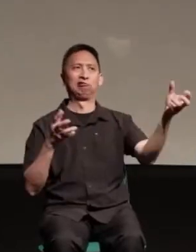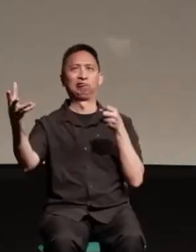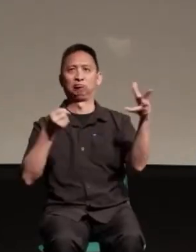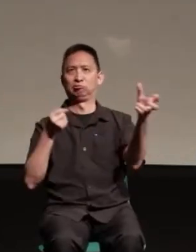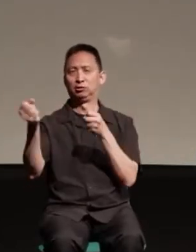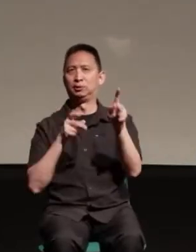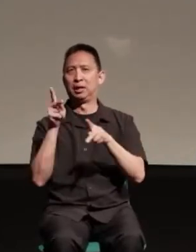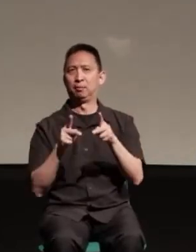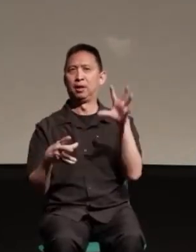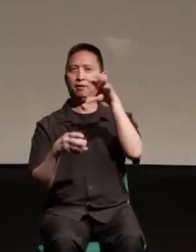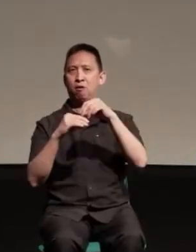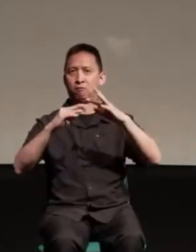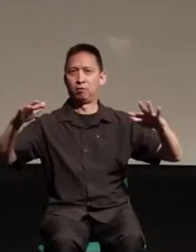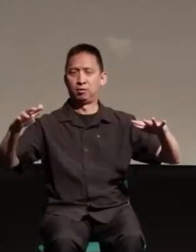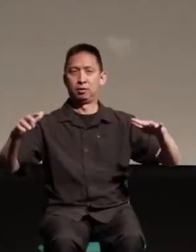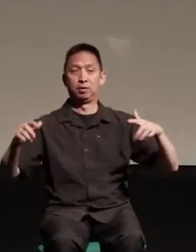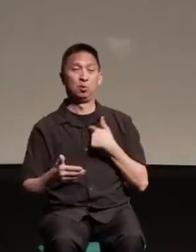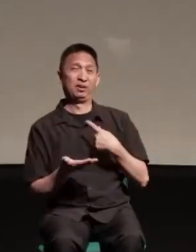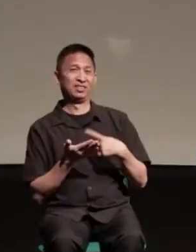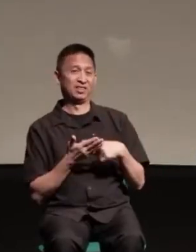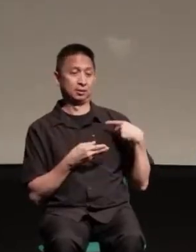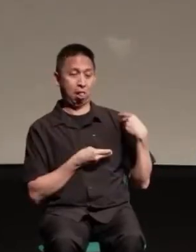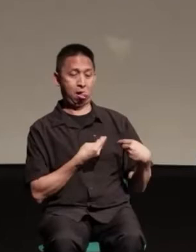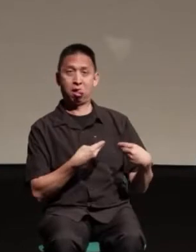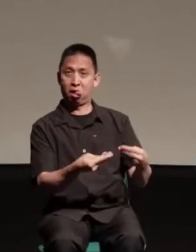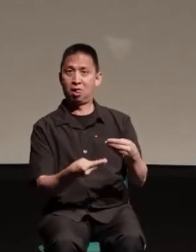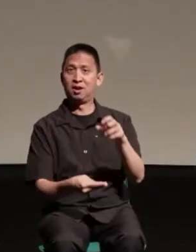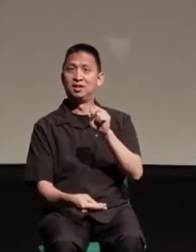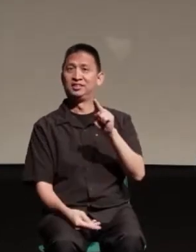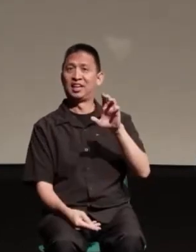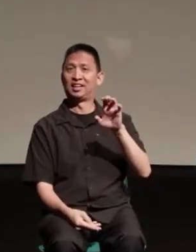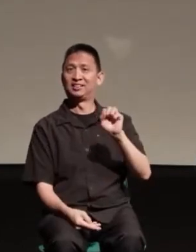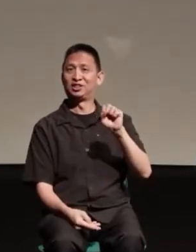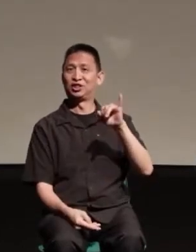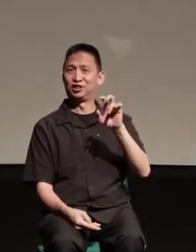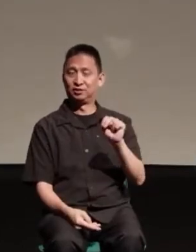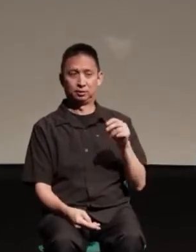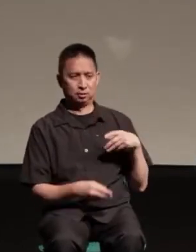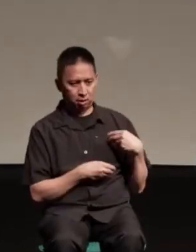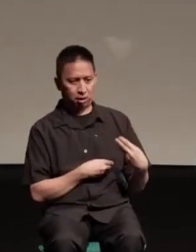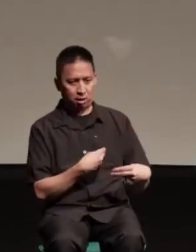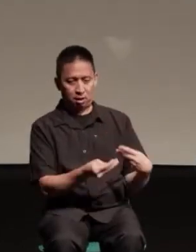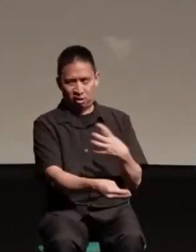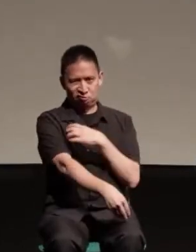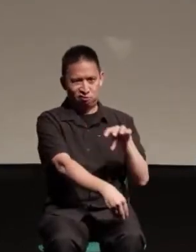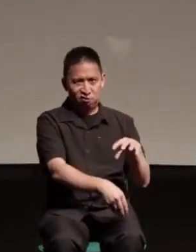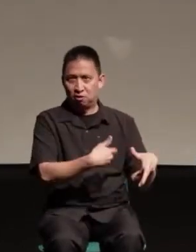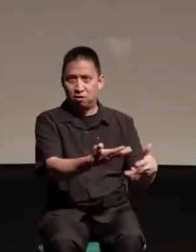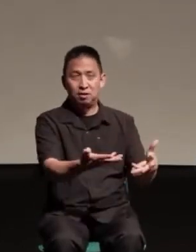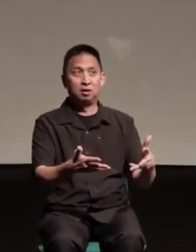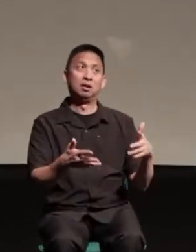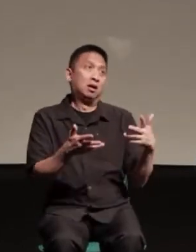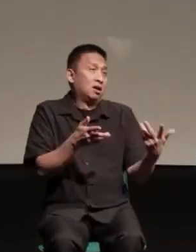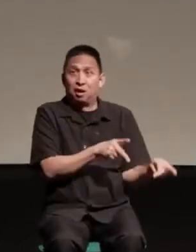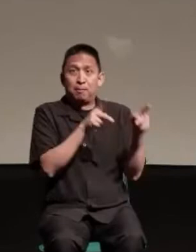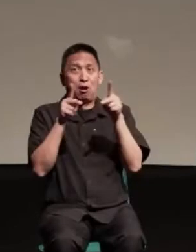Right. We talked about succession planning in nonprofit organizations at this conference. We talked about what's the thing. They're all parallels to this system.